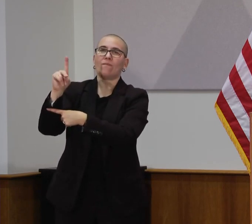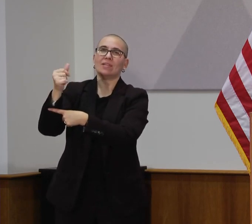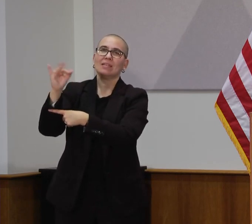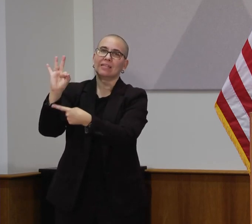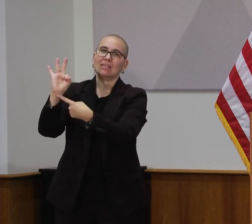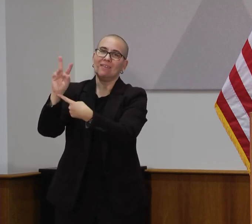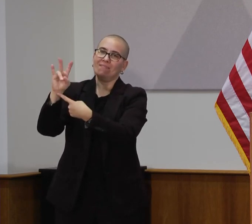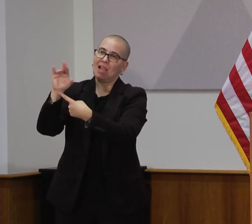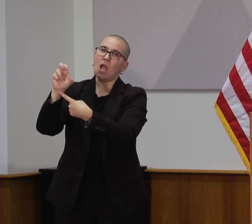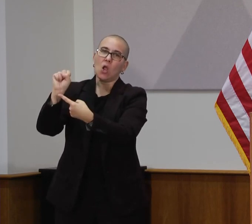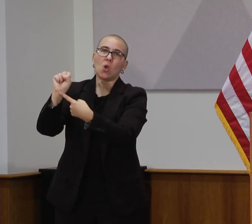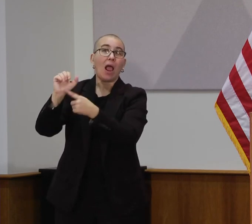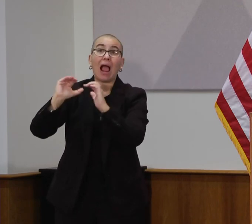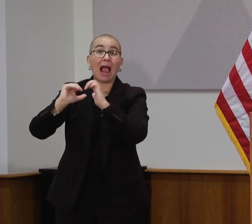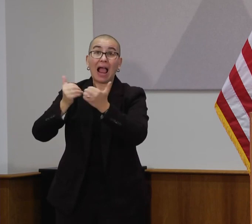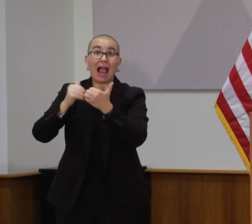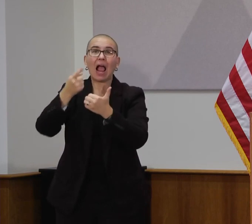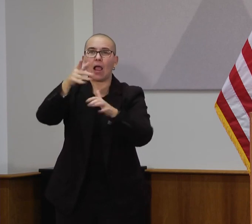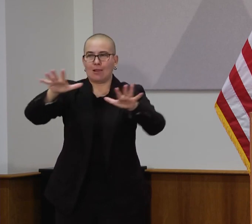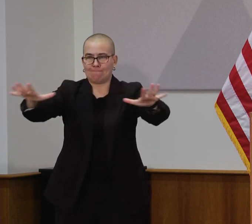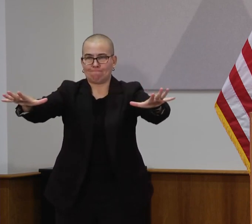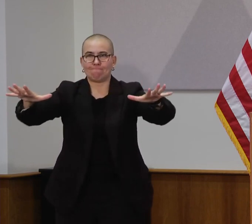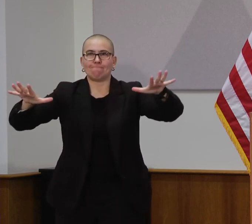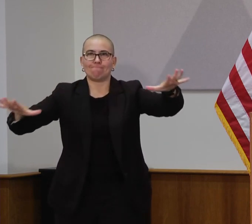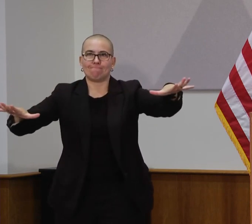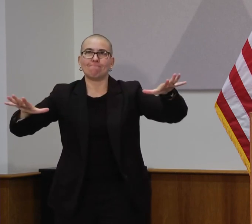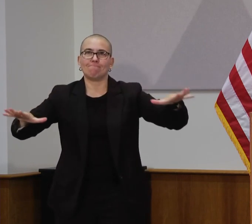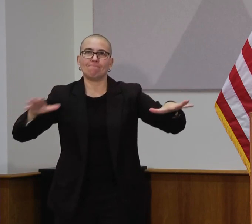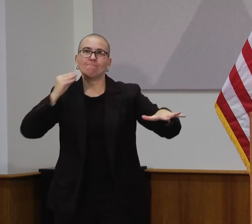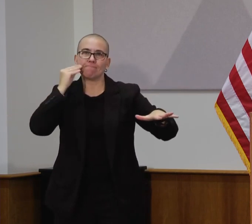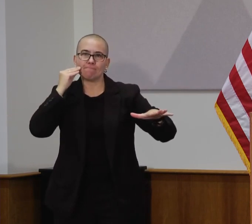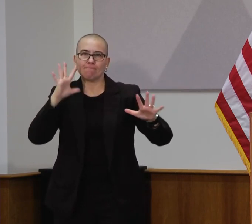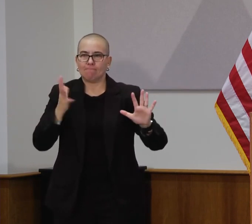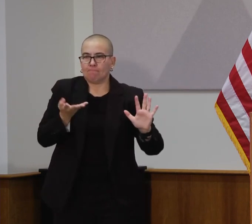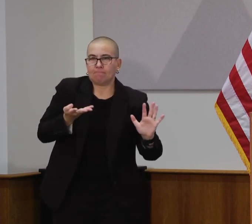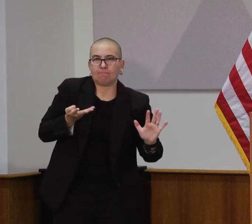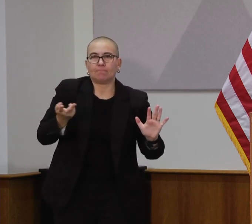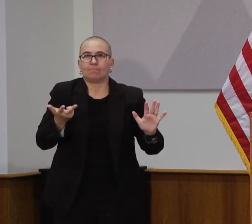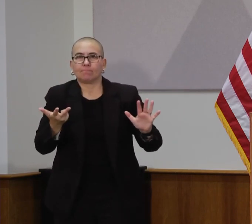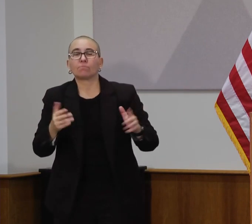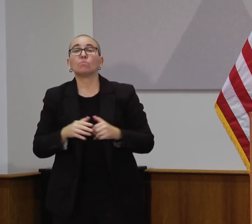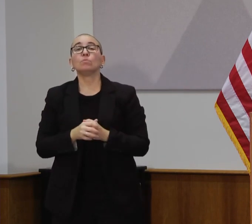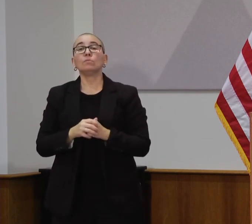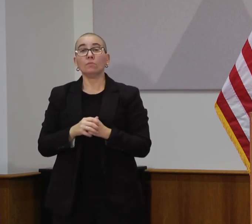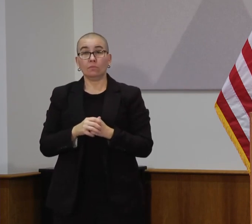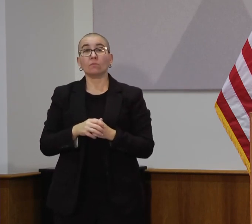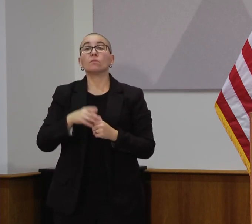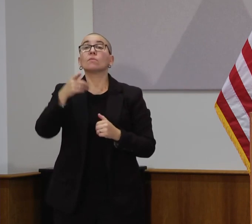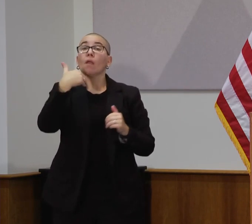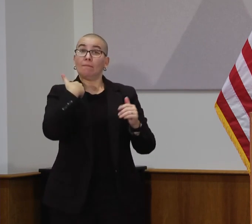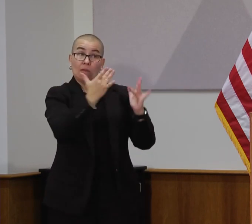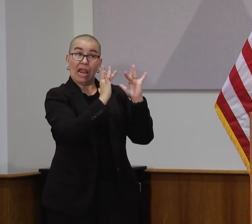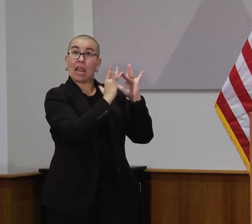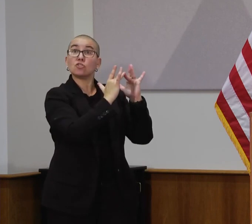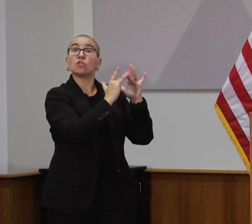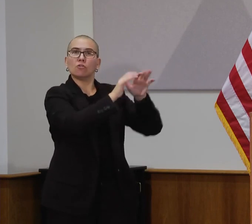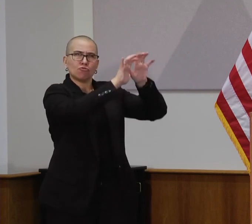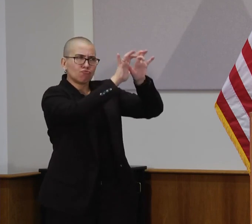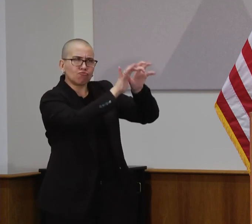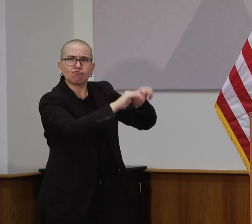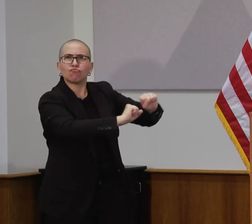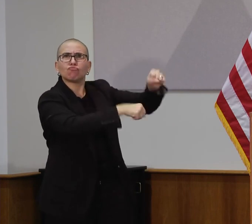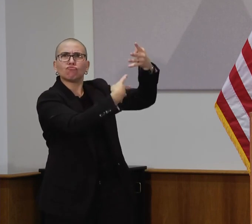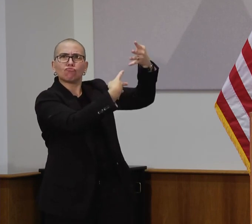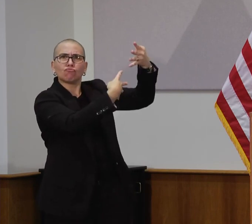your immediate household. There's an online planning tool that you might be interested to take a look at provided by